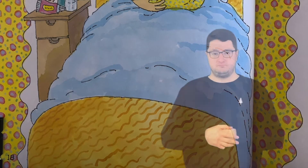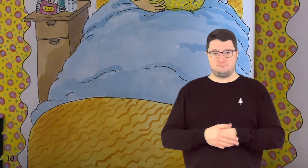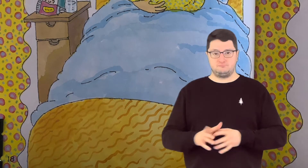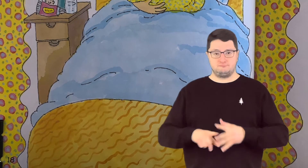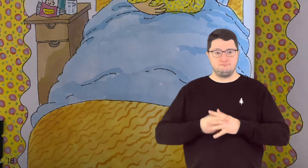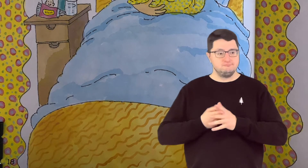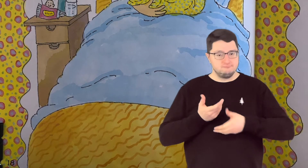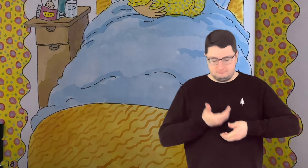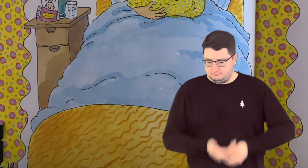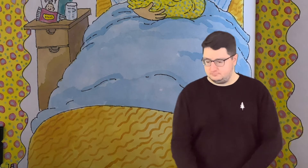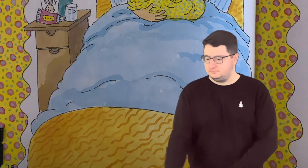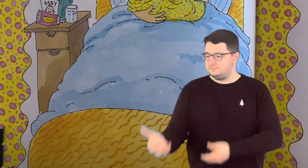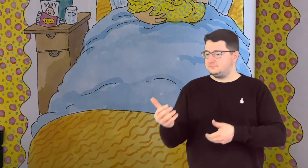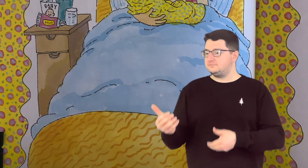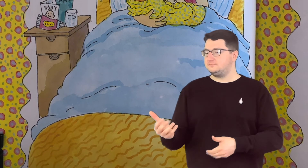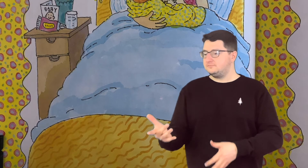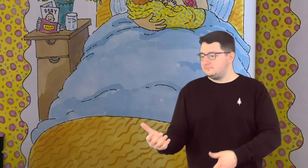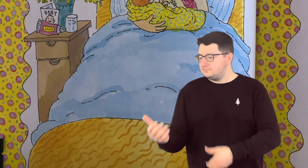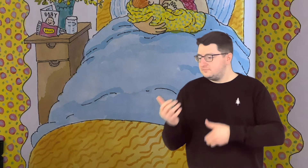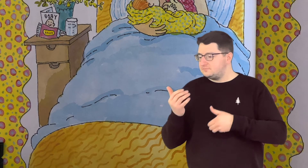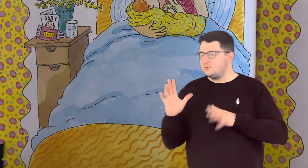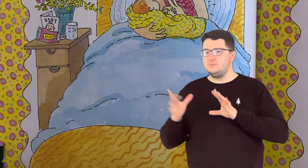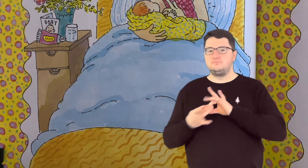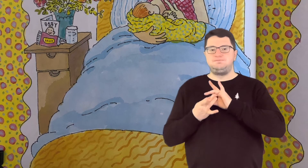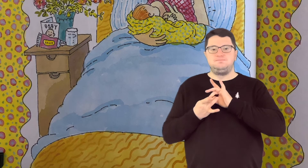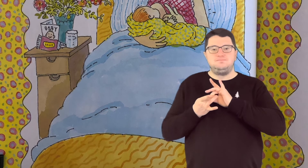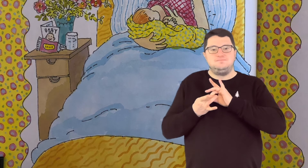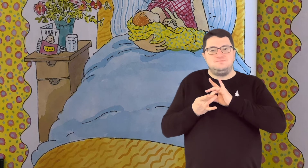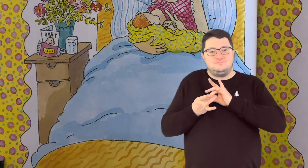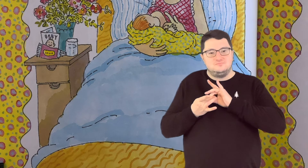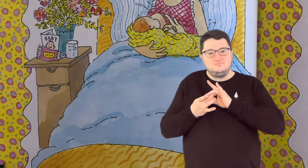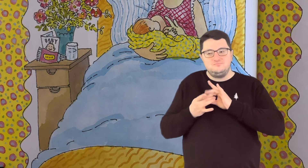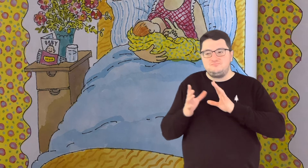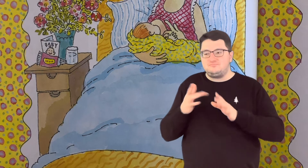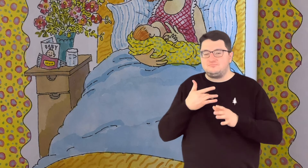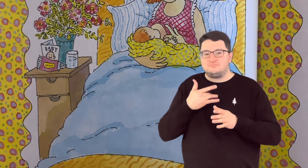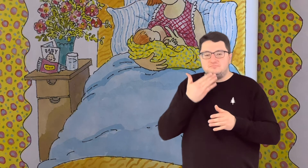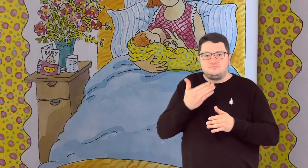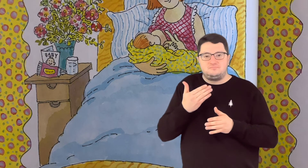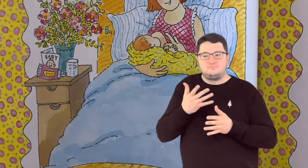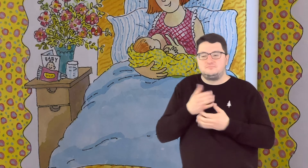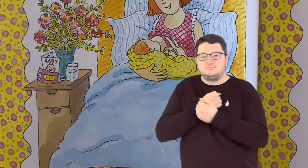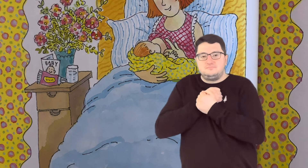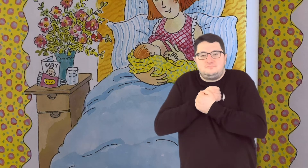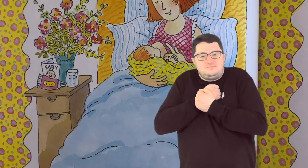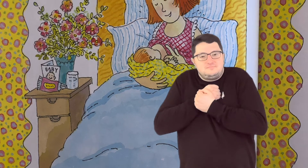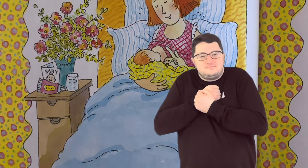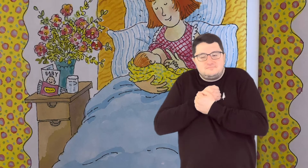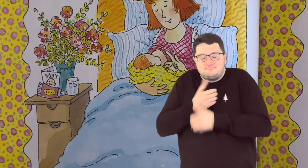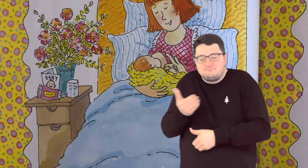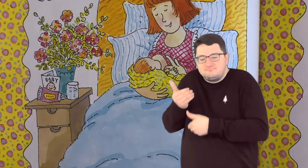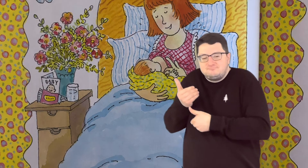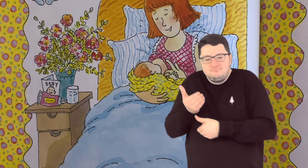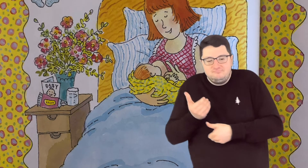From the moment a new baby is held and cuddled, she begins to learn how good it feels to be close to someone who loves